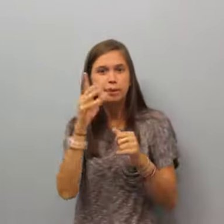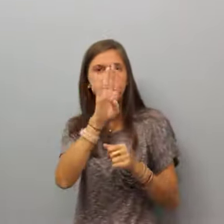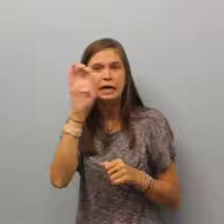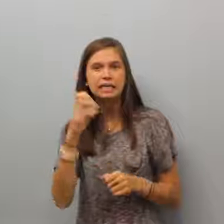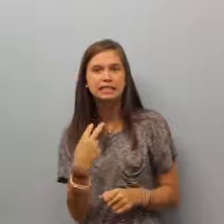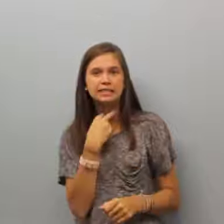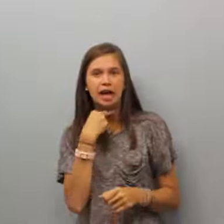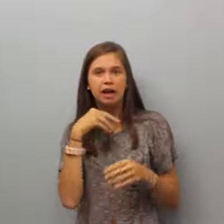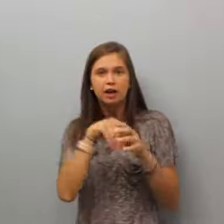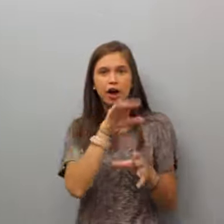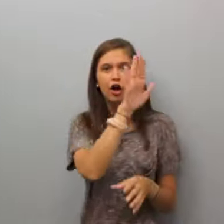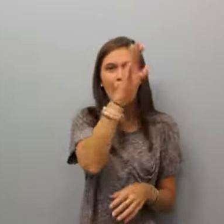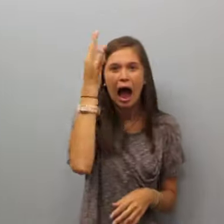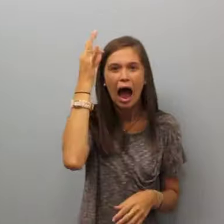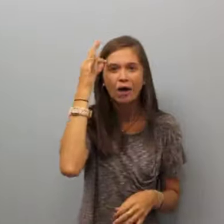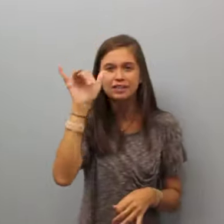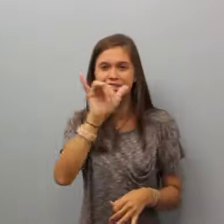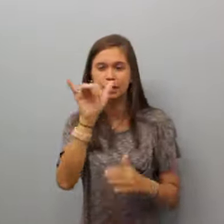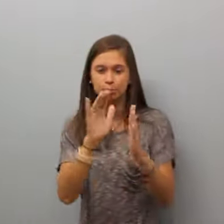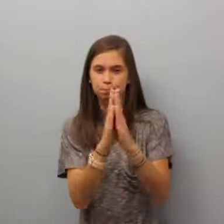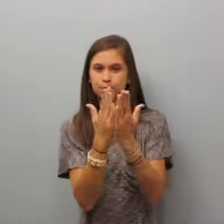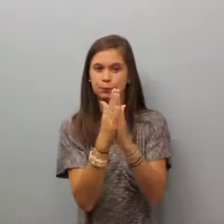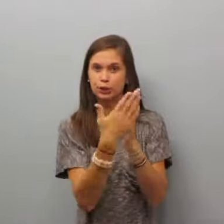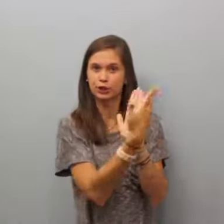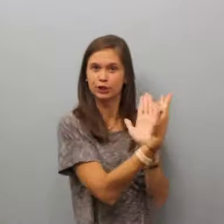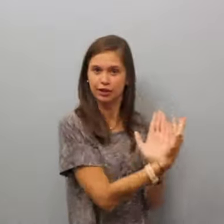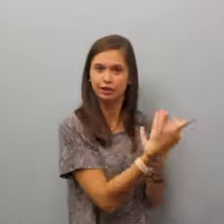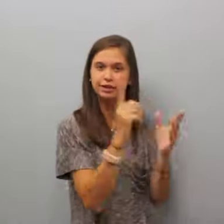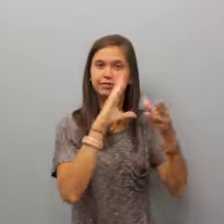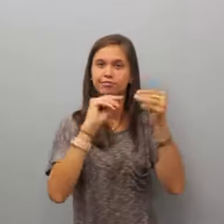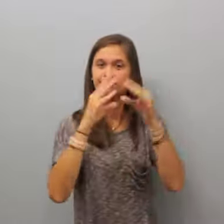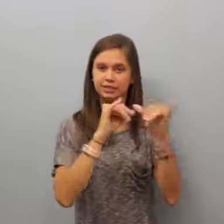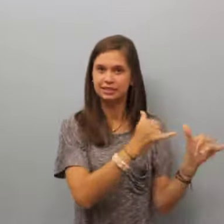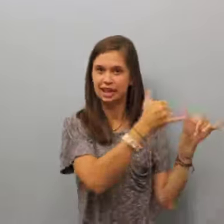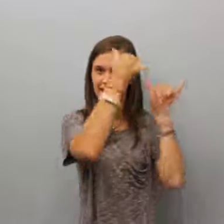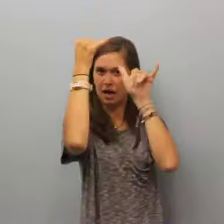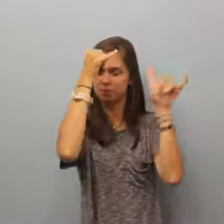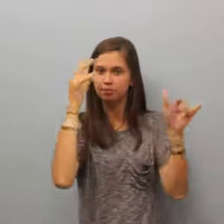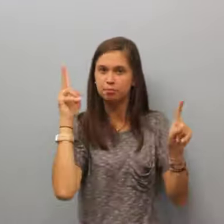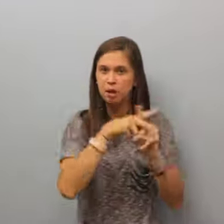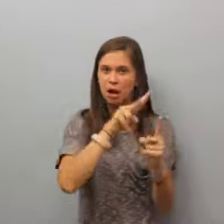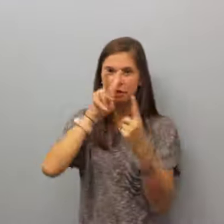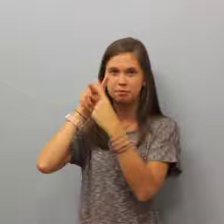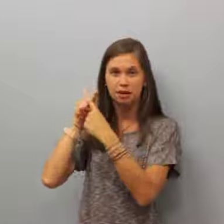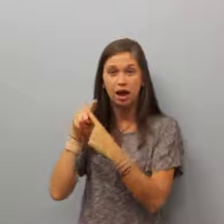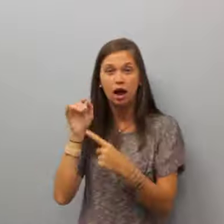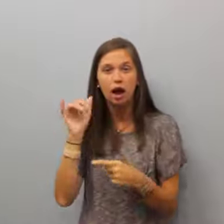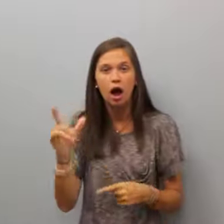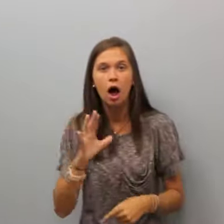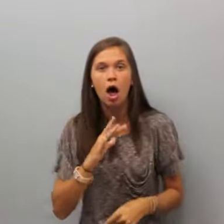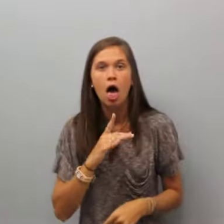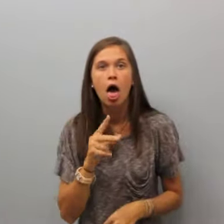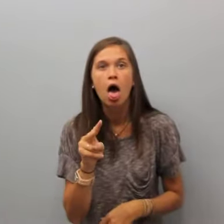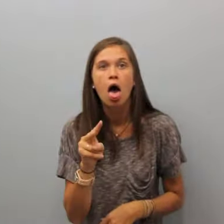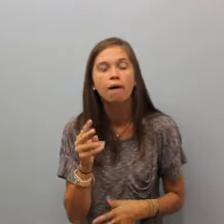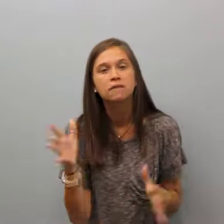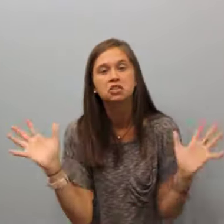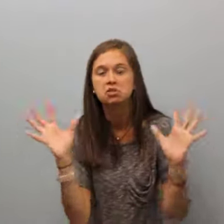She came out to tell a story, and her hair was big and colorful and wild and crazy, and what she had done was match